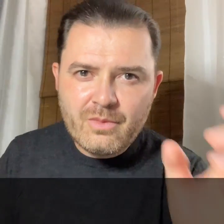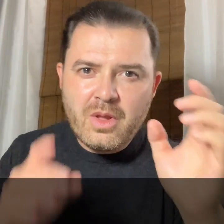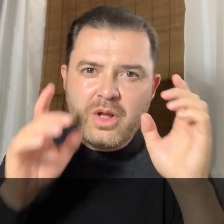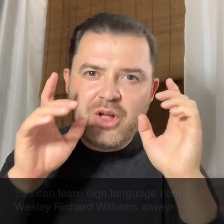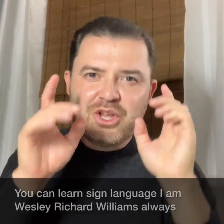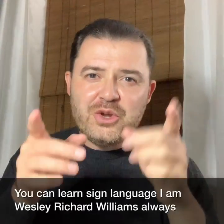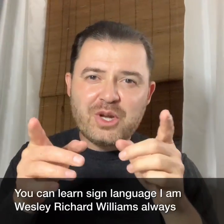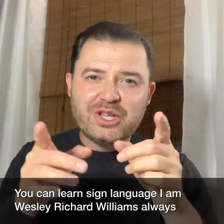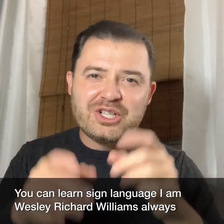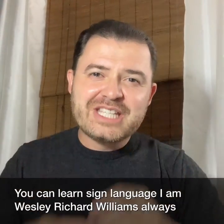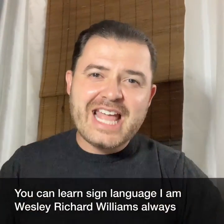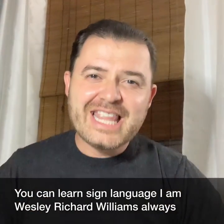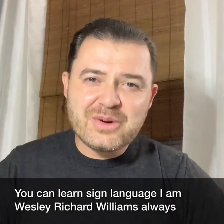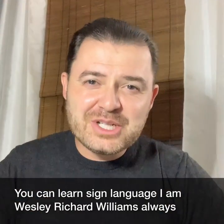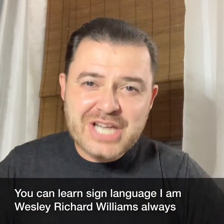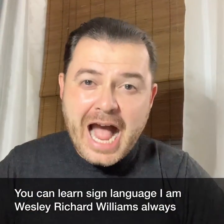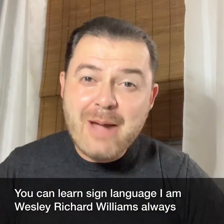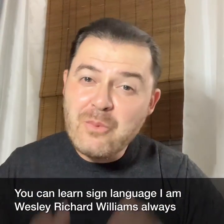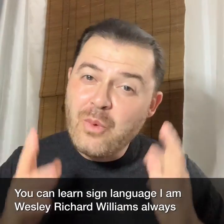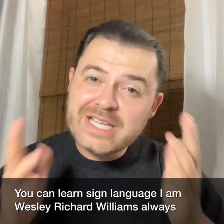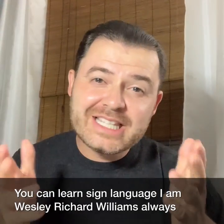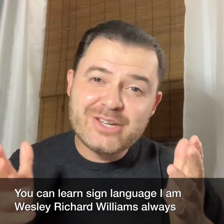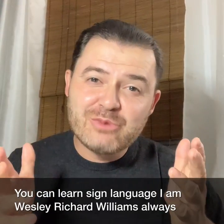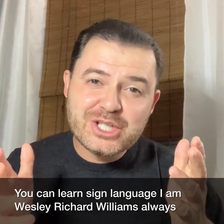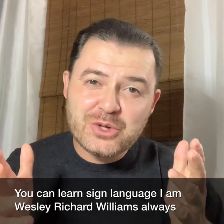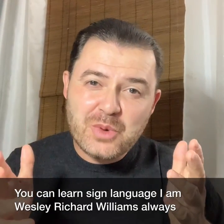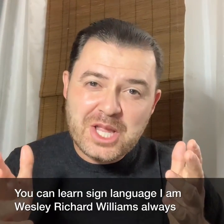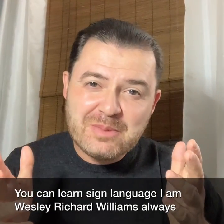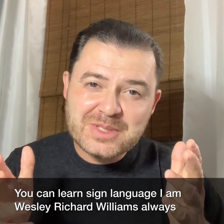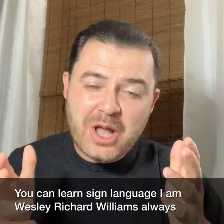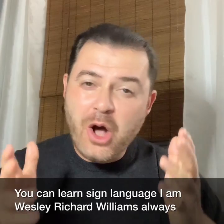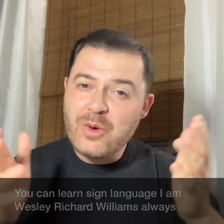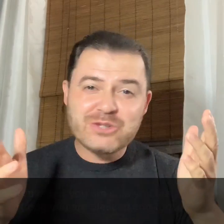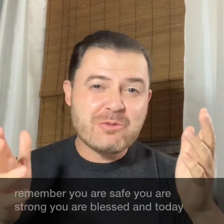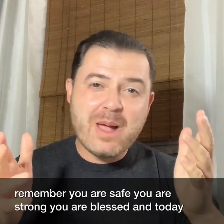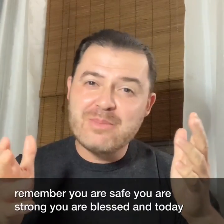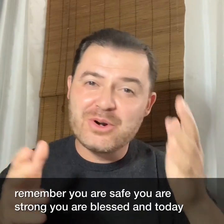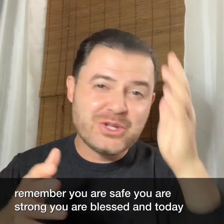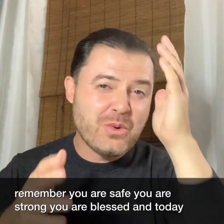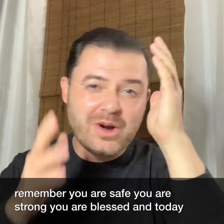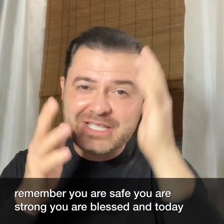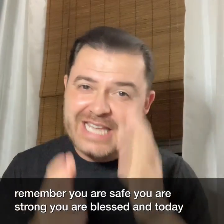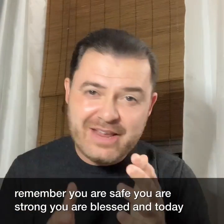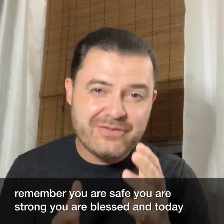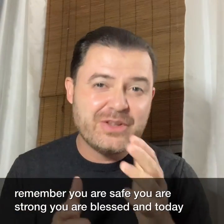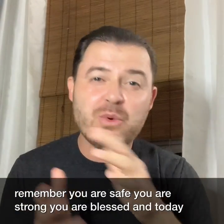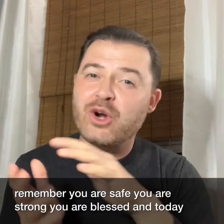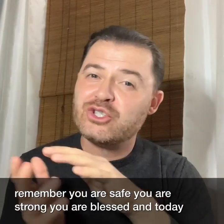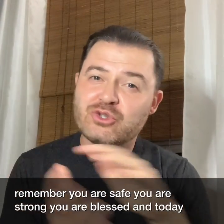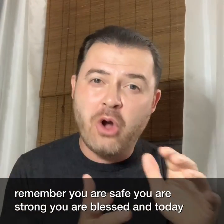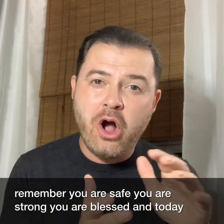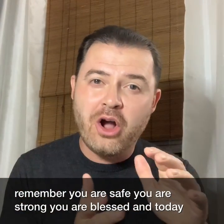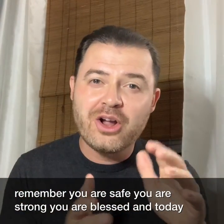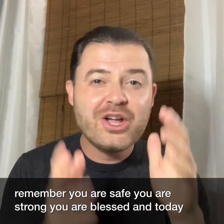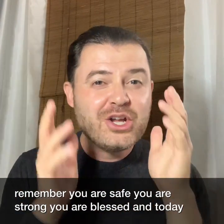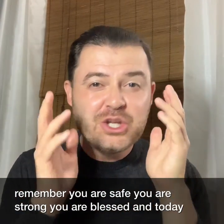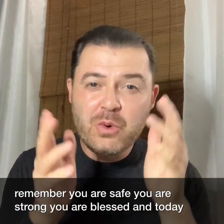You could learn sign language. I'm Wesley Richard Williams. Always remember you are safe, you are strong, you are